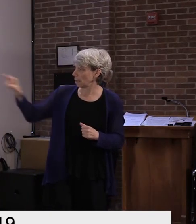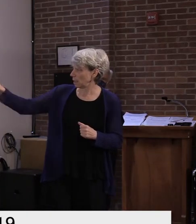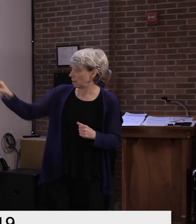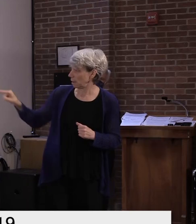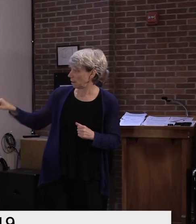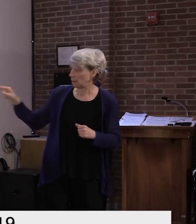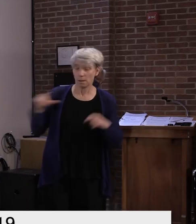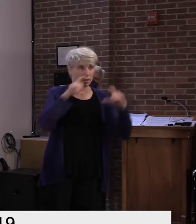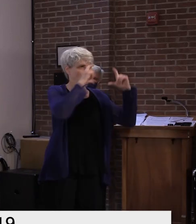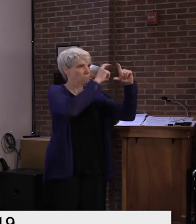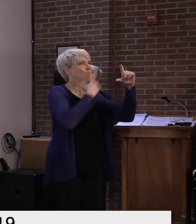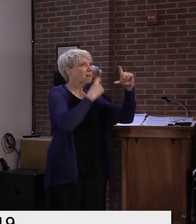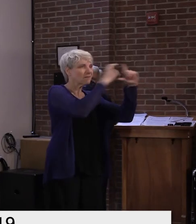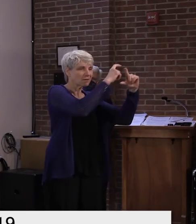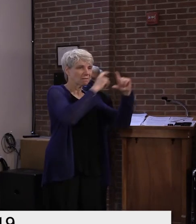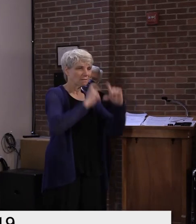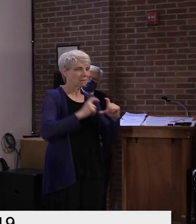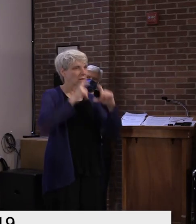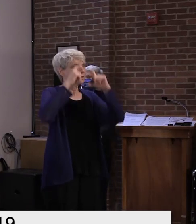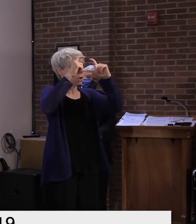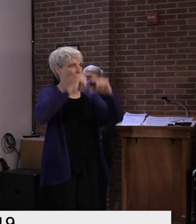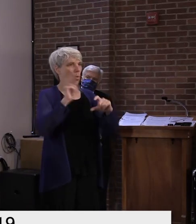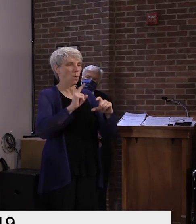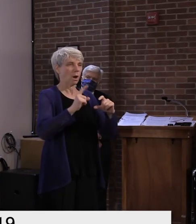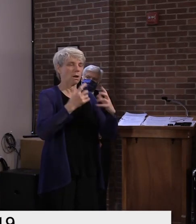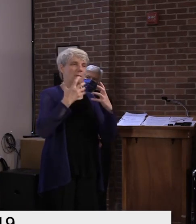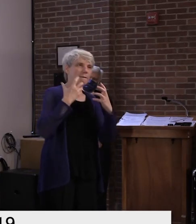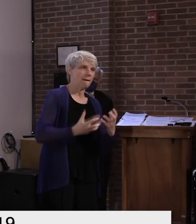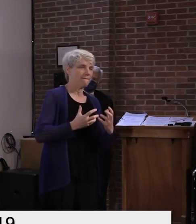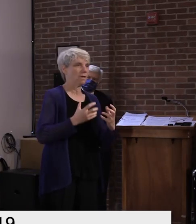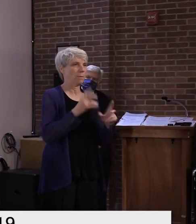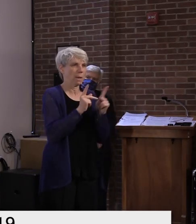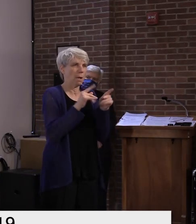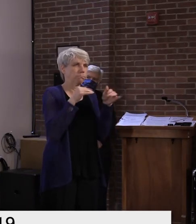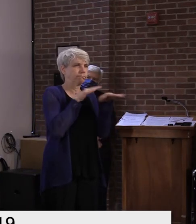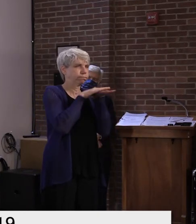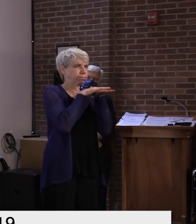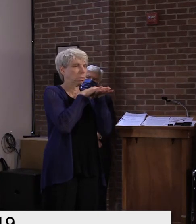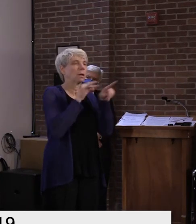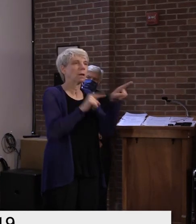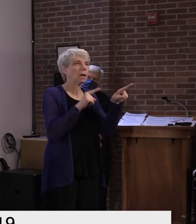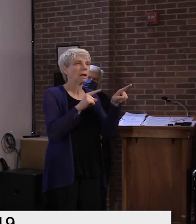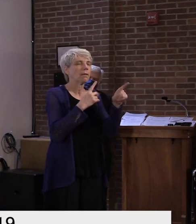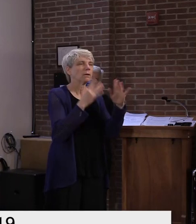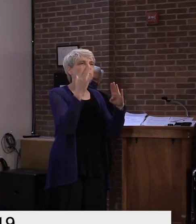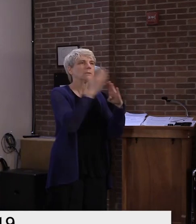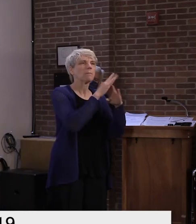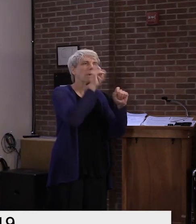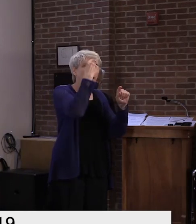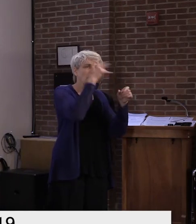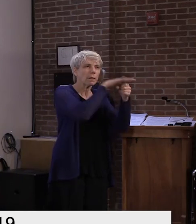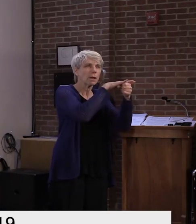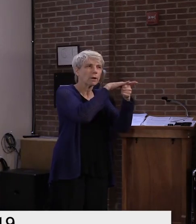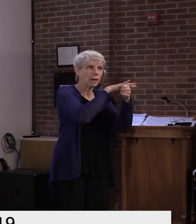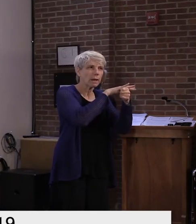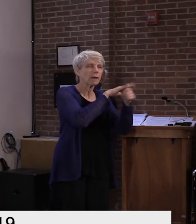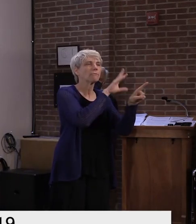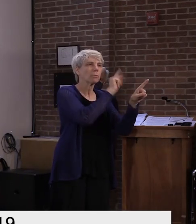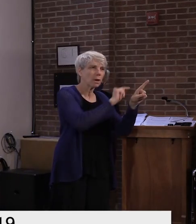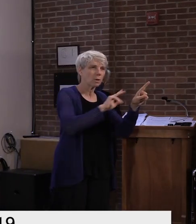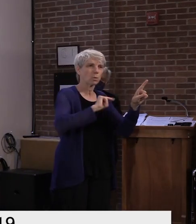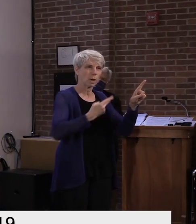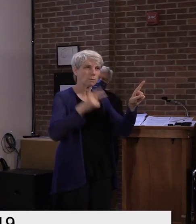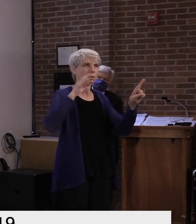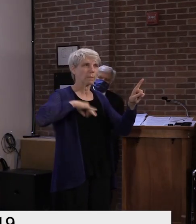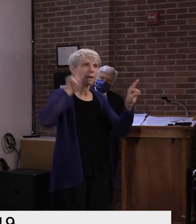states, whether it's Cumberland, Hillsborough in New Hampshire, or Chittenden for Vermont, you can see that there is a cluster of cases in those